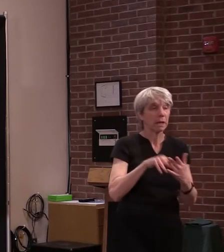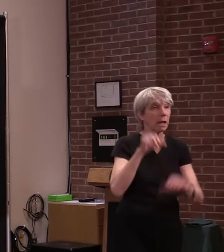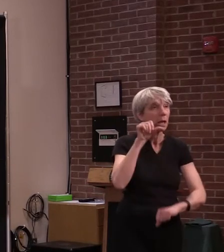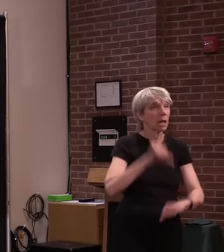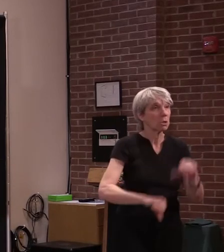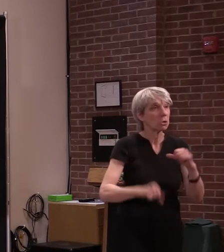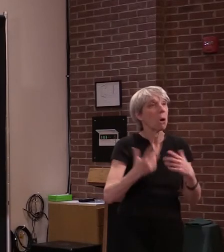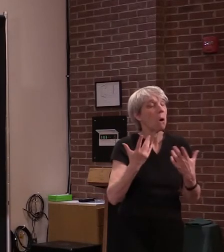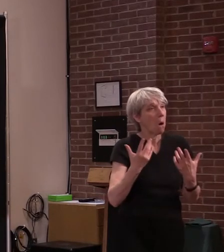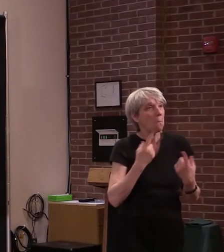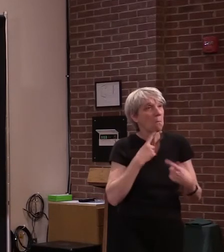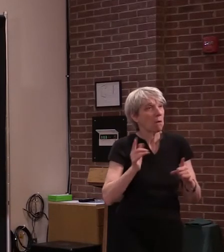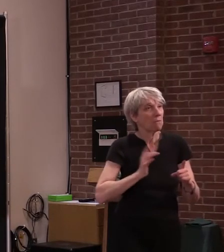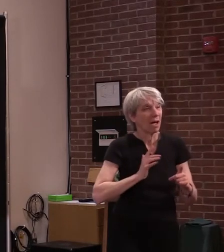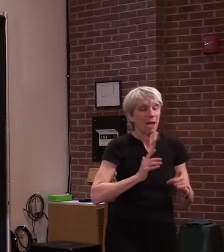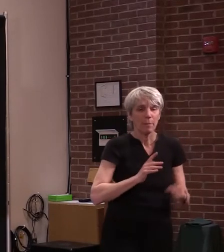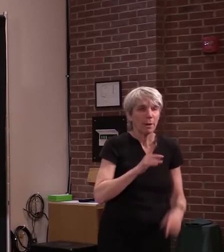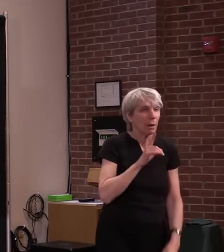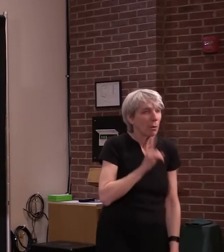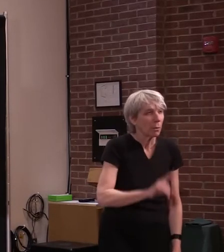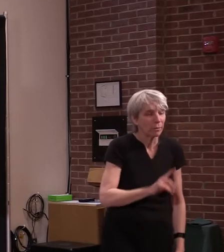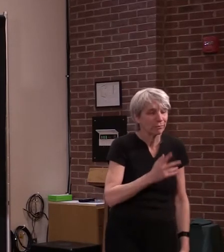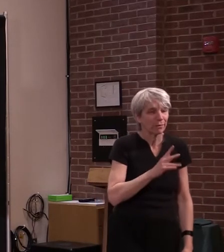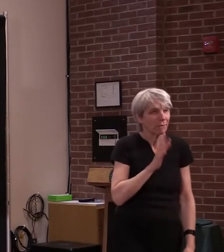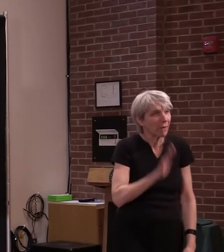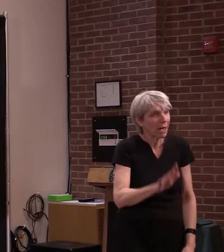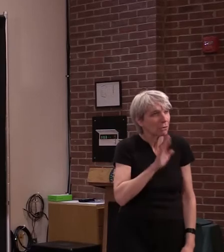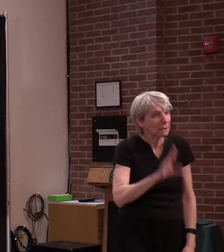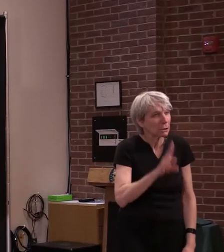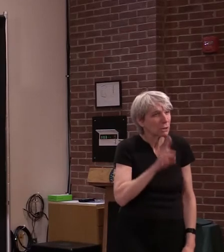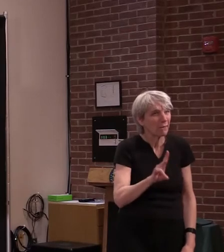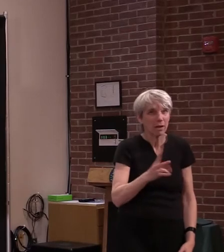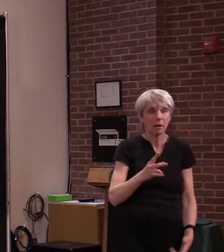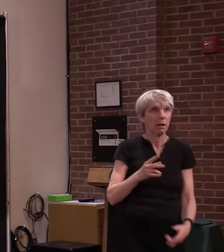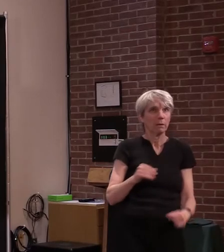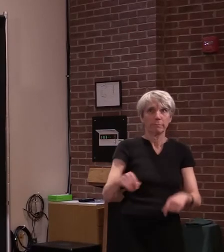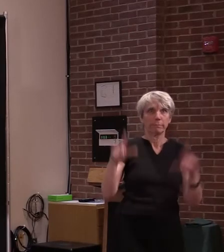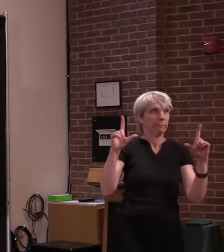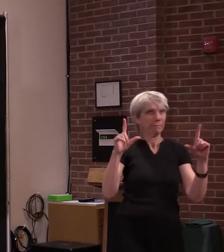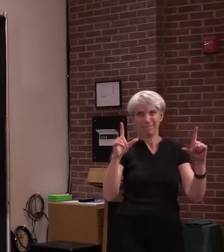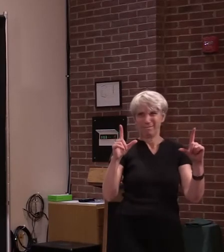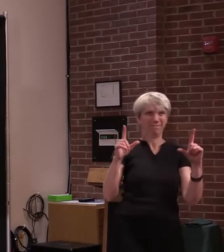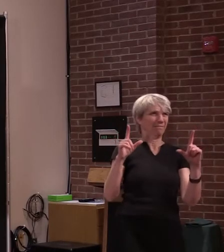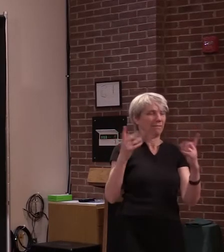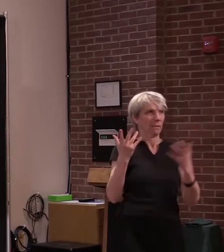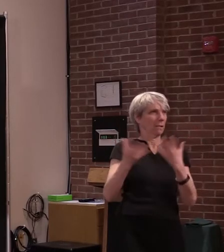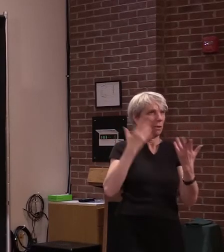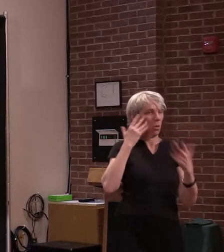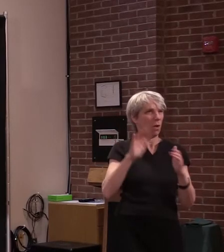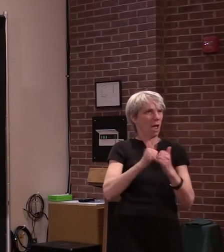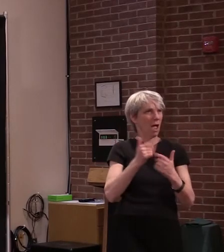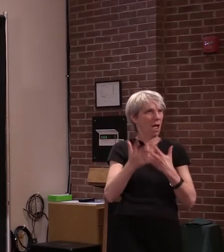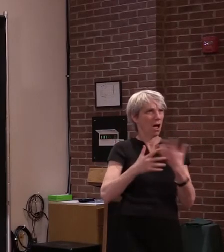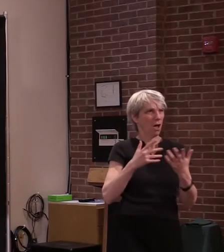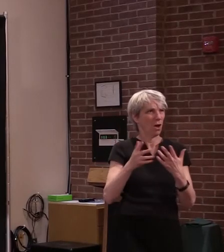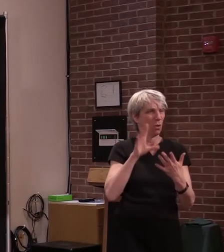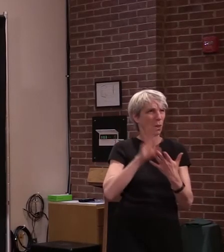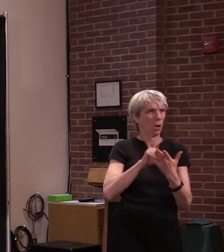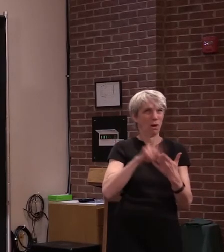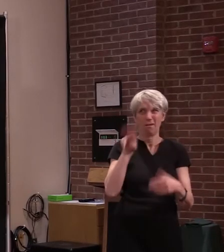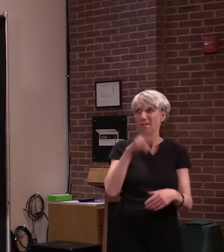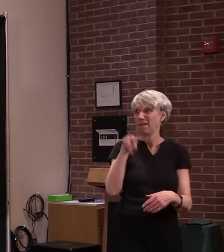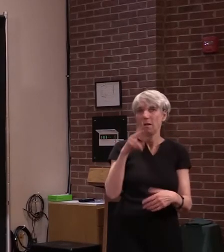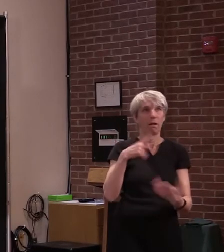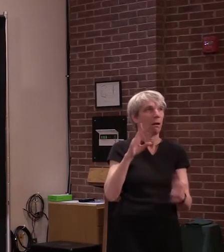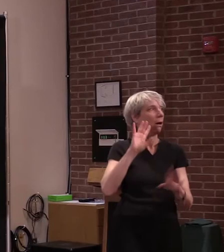totally different than an elementary student in first grade. So part of it is we don't have a good definition. But our other interest is, as I